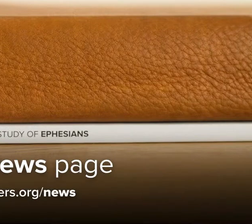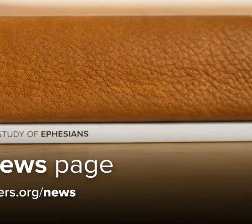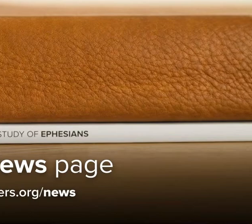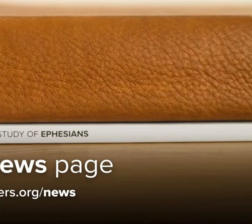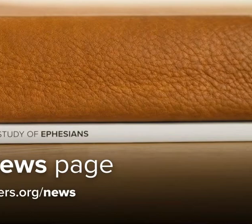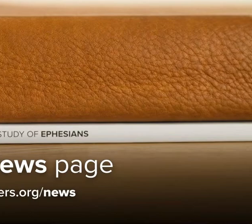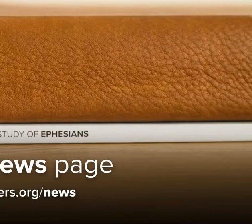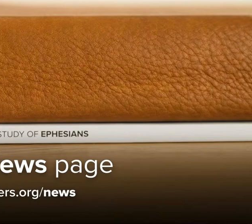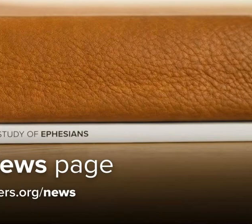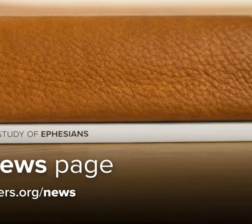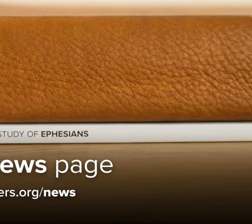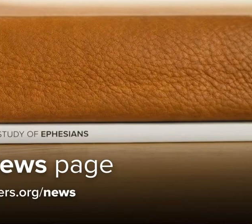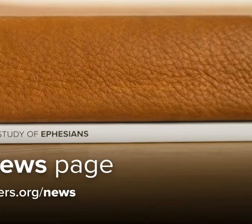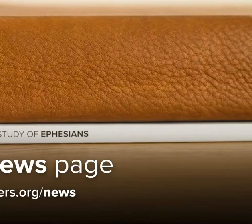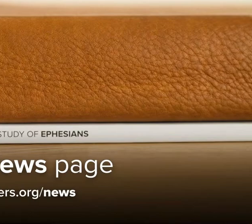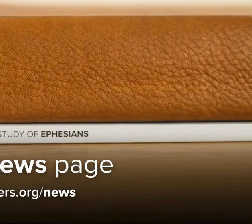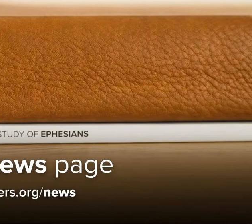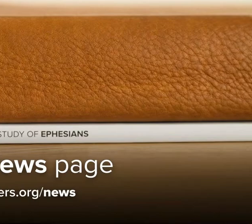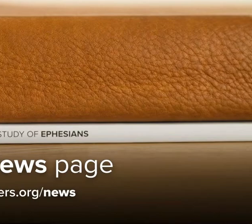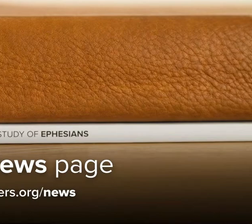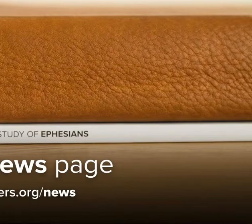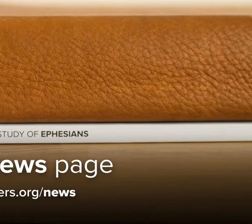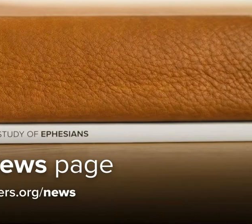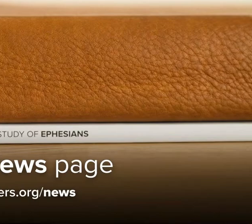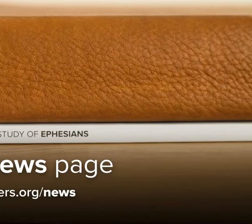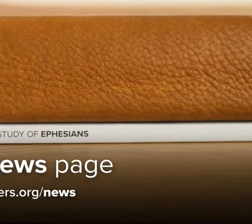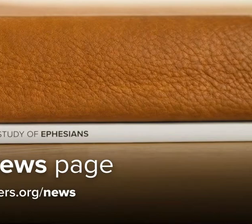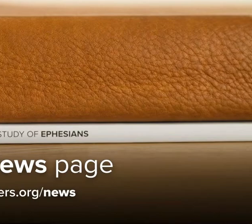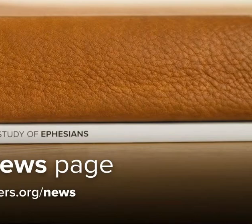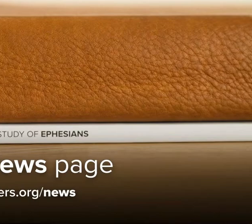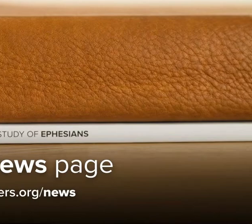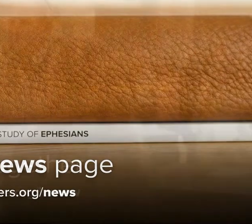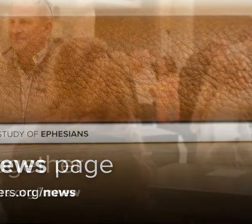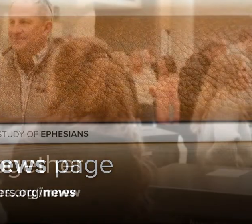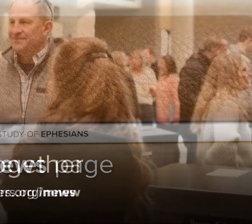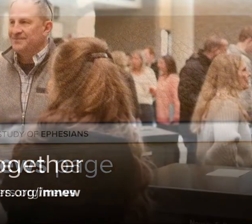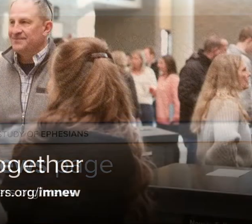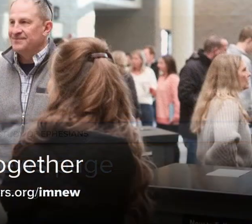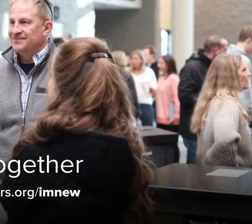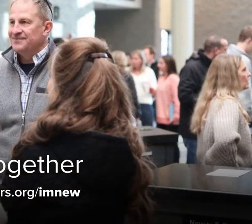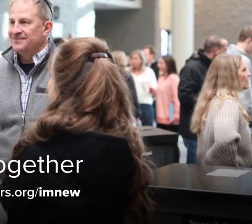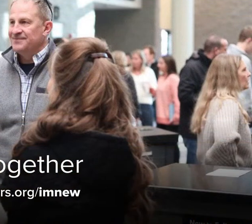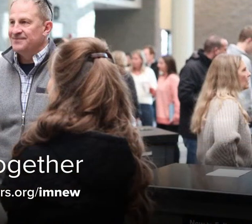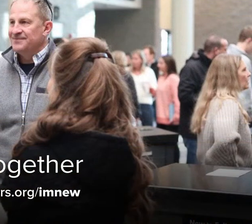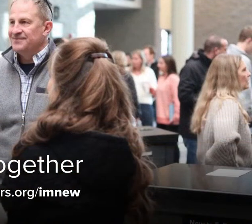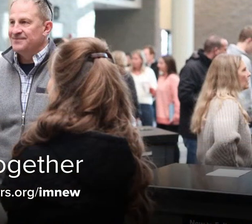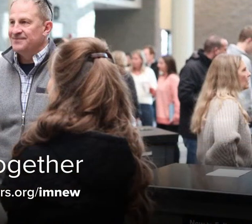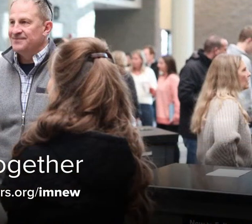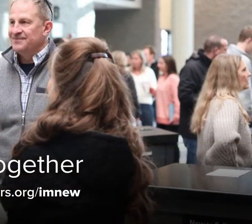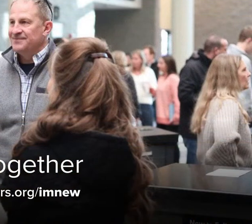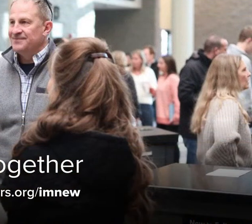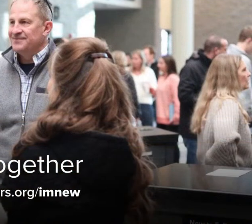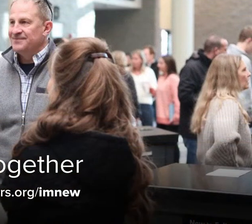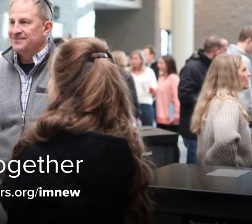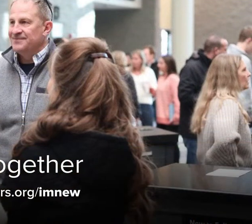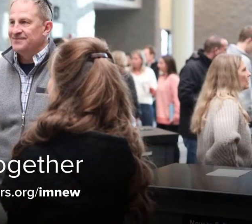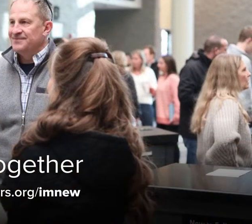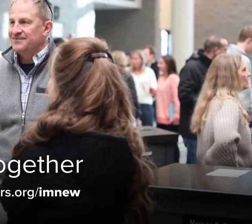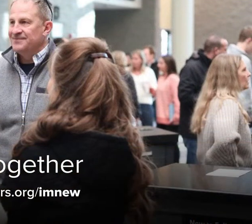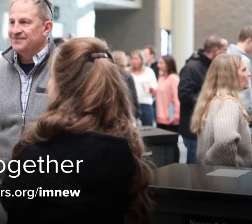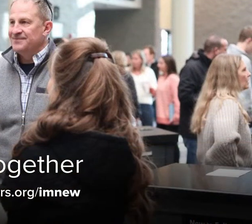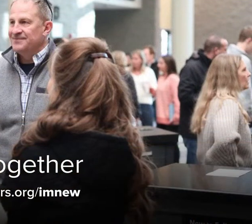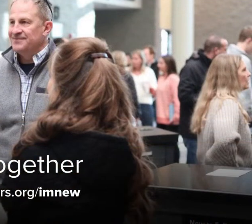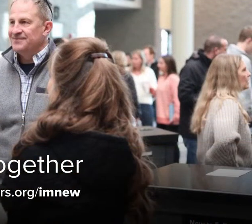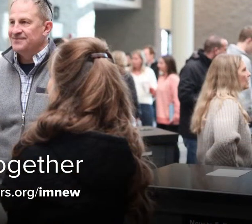will you pull me close and help me feel your wounds again? Lead me